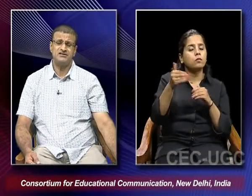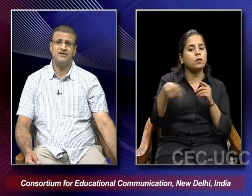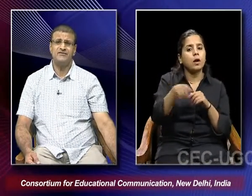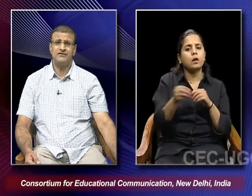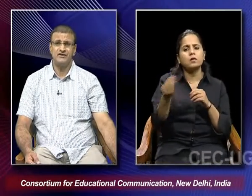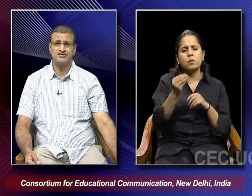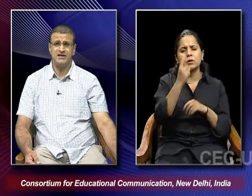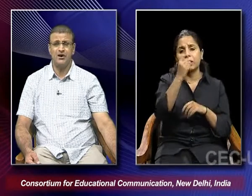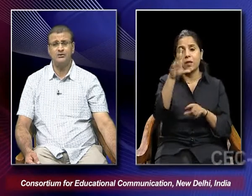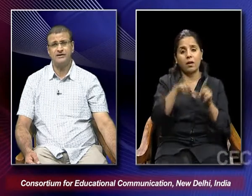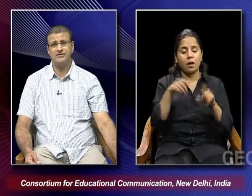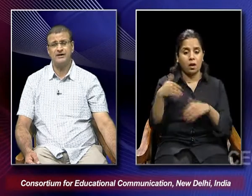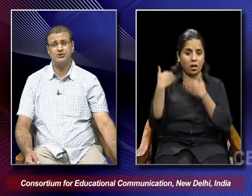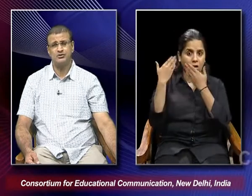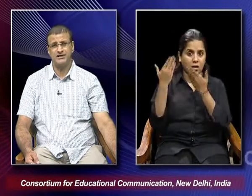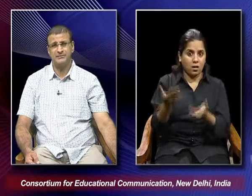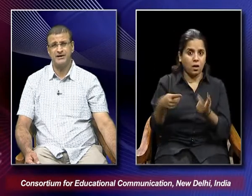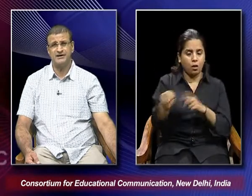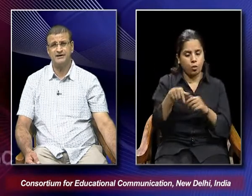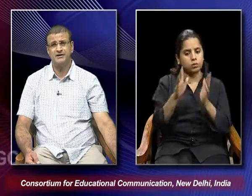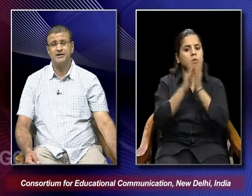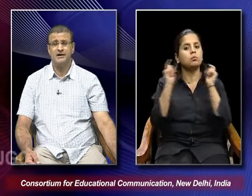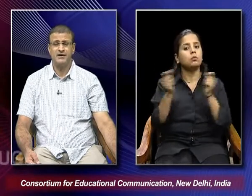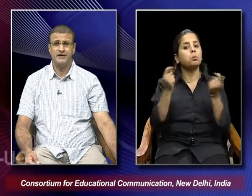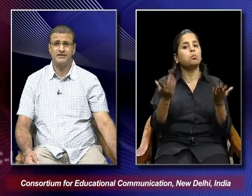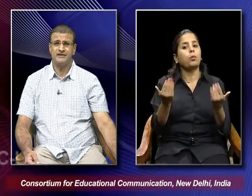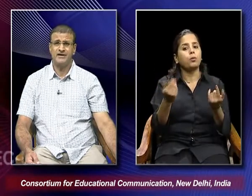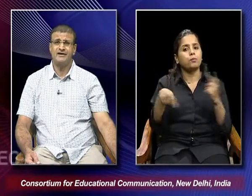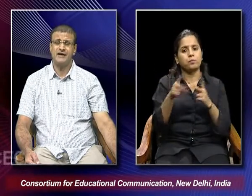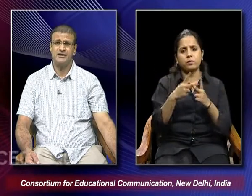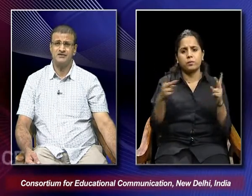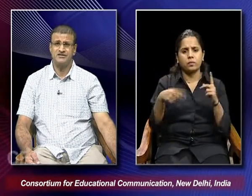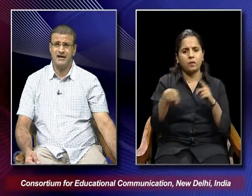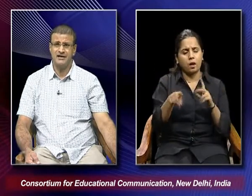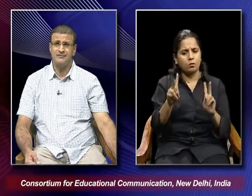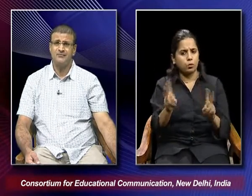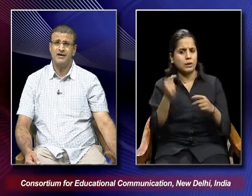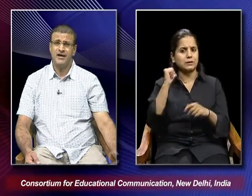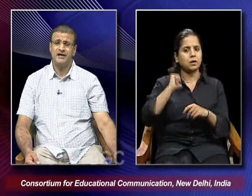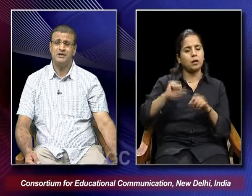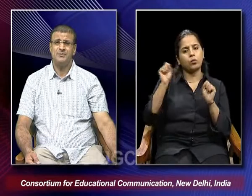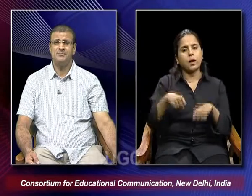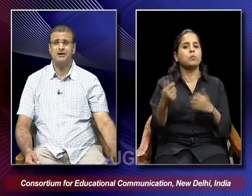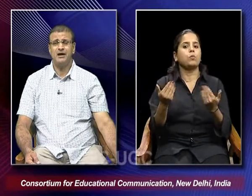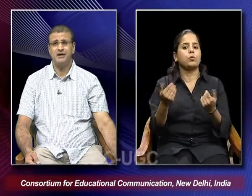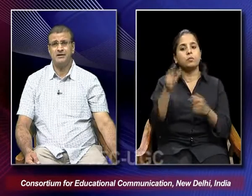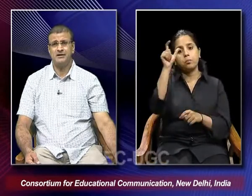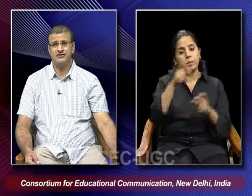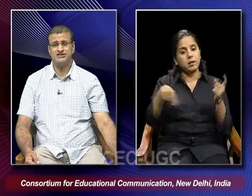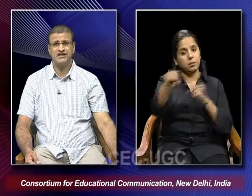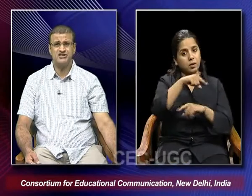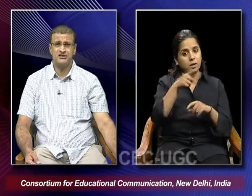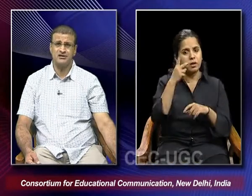after 75 years now, that we are able to celebrate it in a very grand kind of a style, and people are in